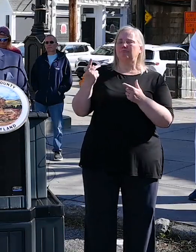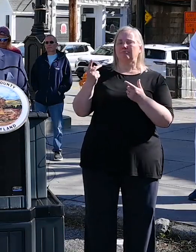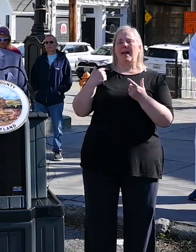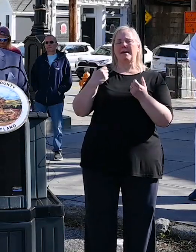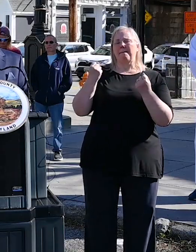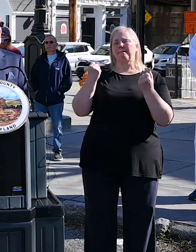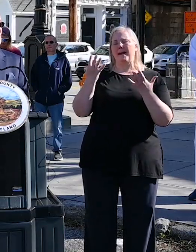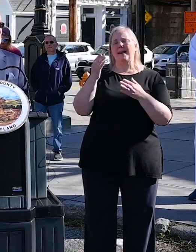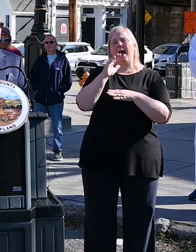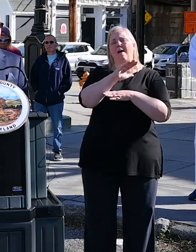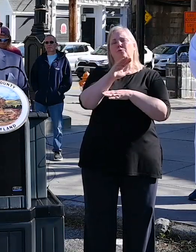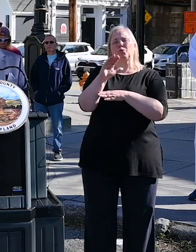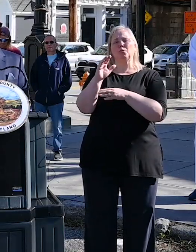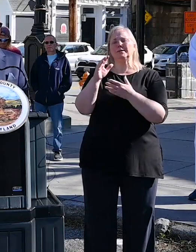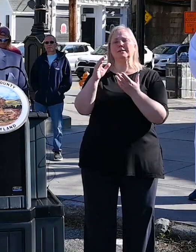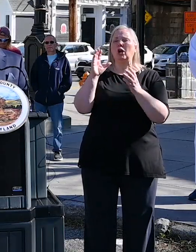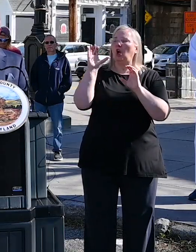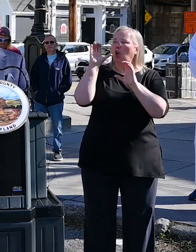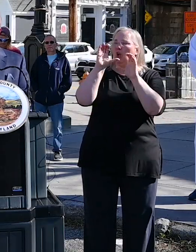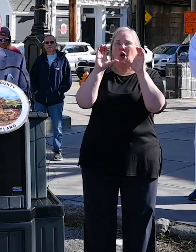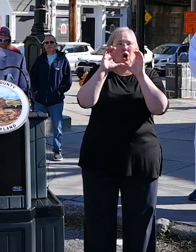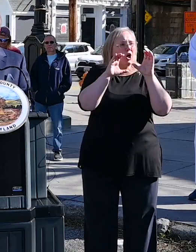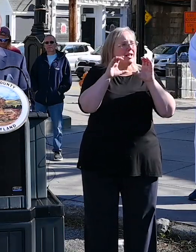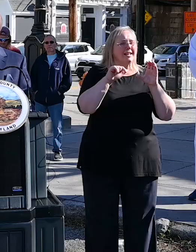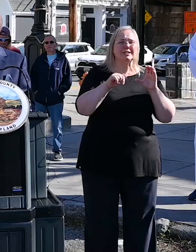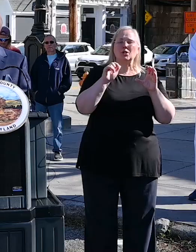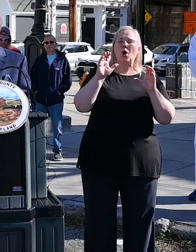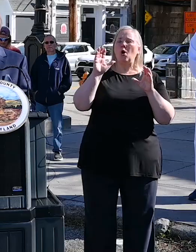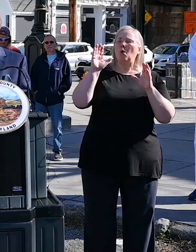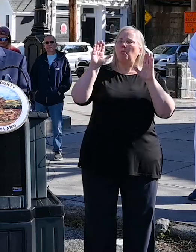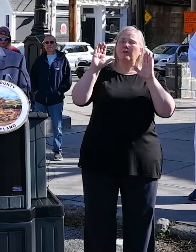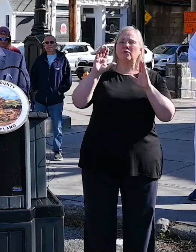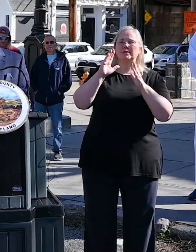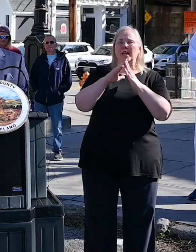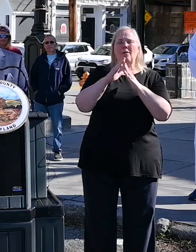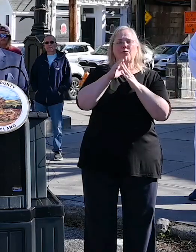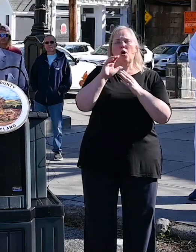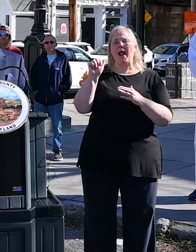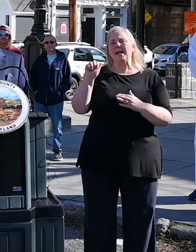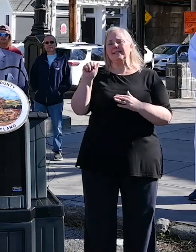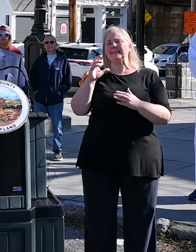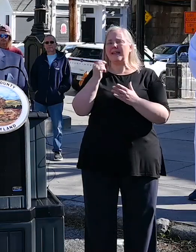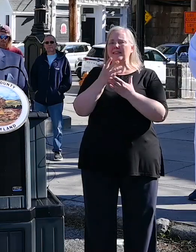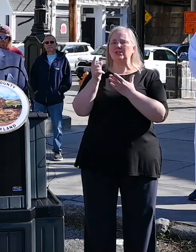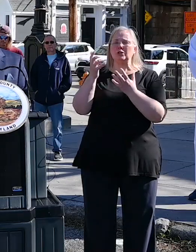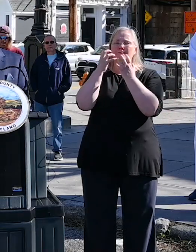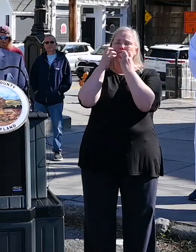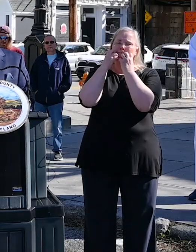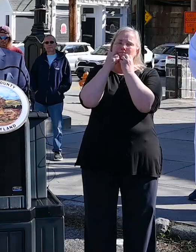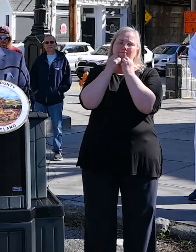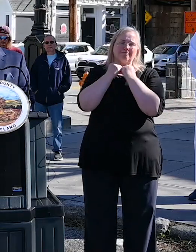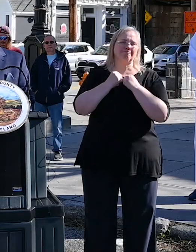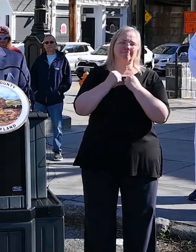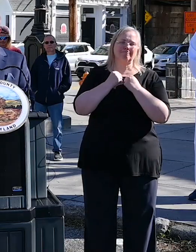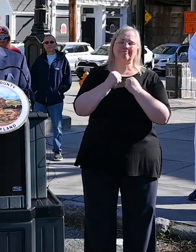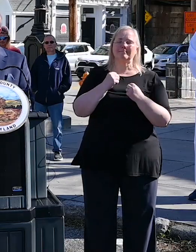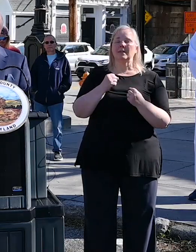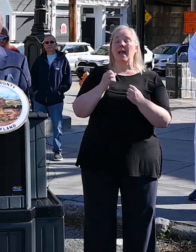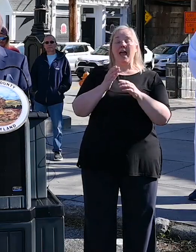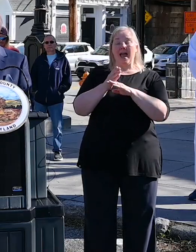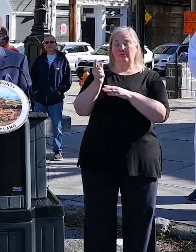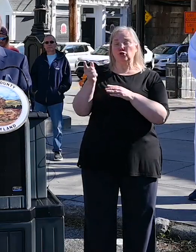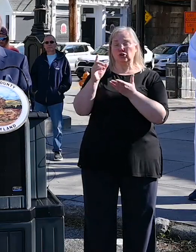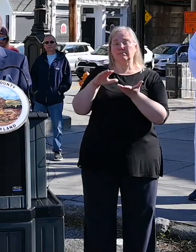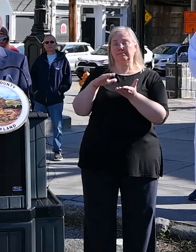afternoons searching this wonderful town for antiques and things that she cherished and loved. After